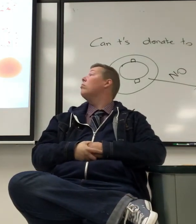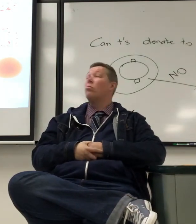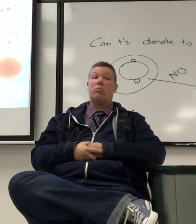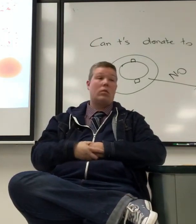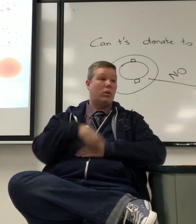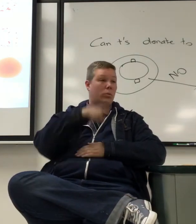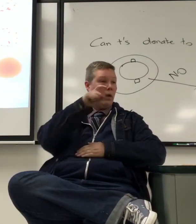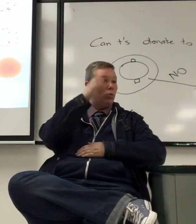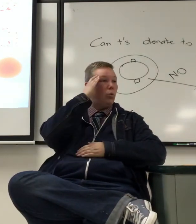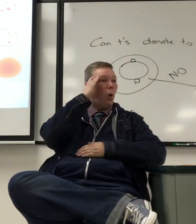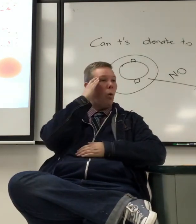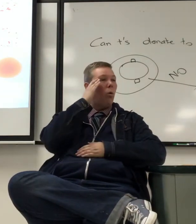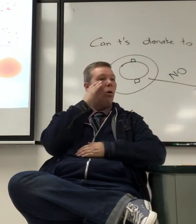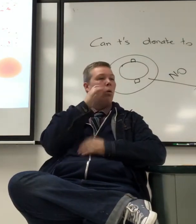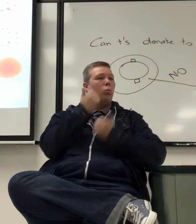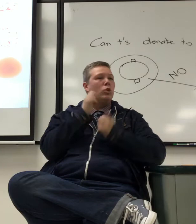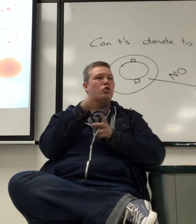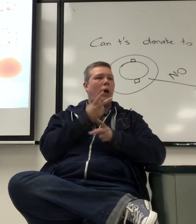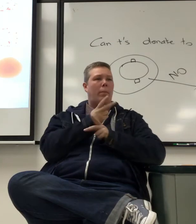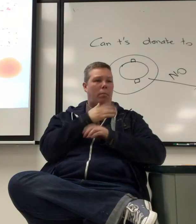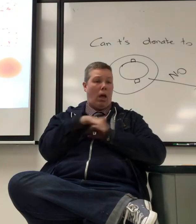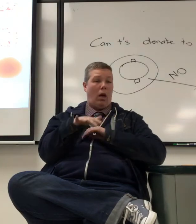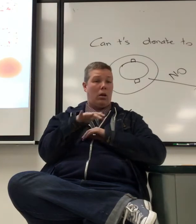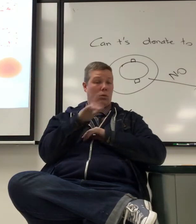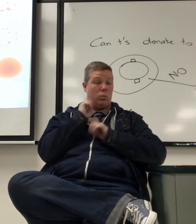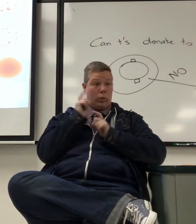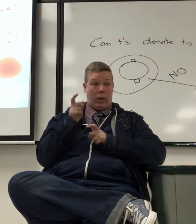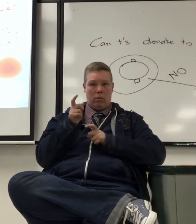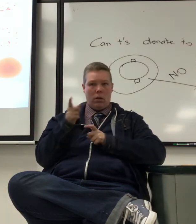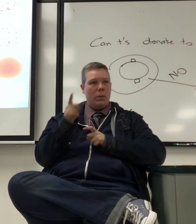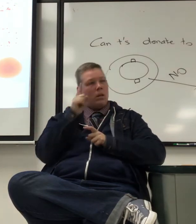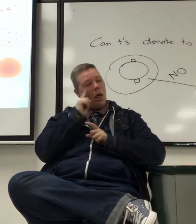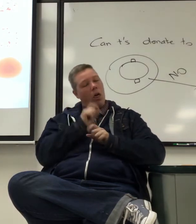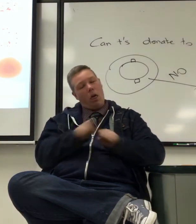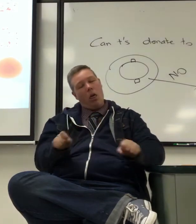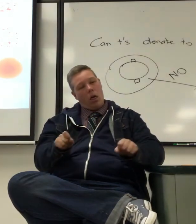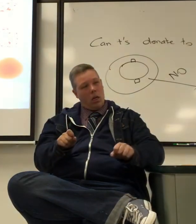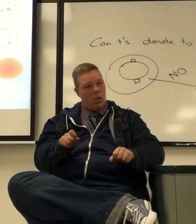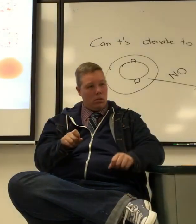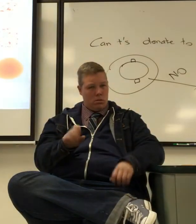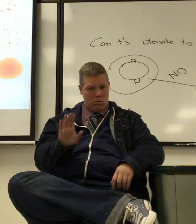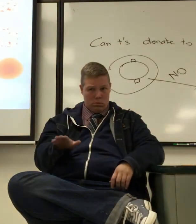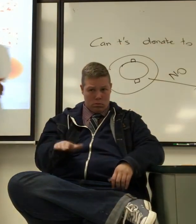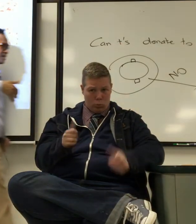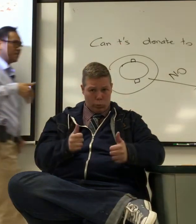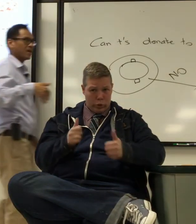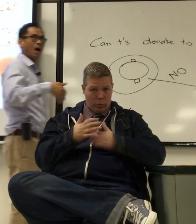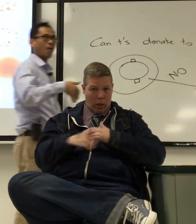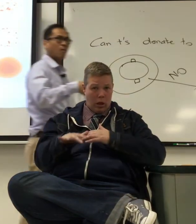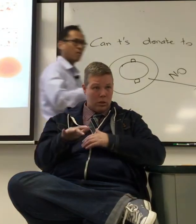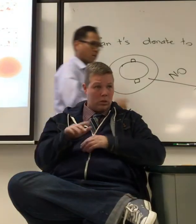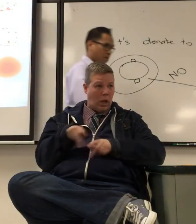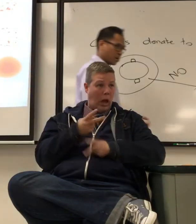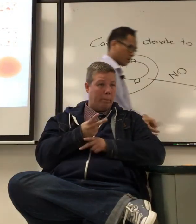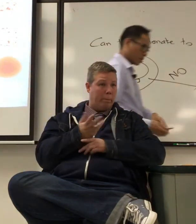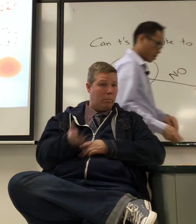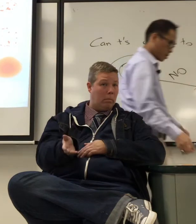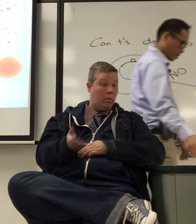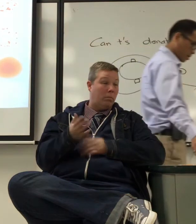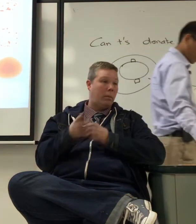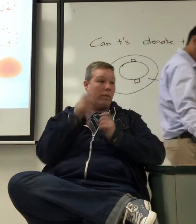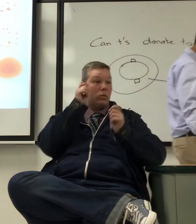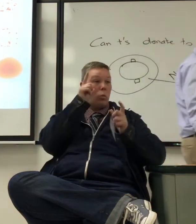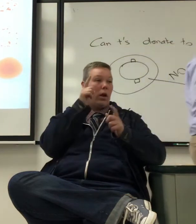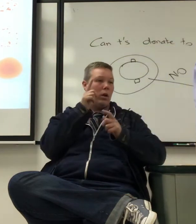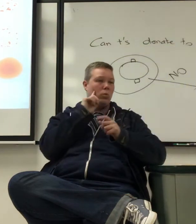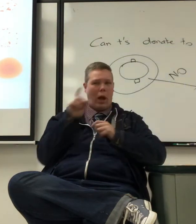So how do you do it if you don't know? You can't ask him, he's unconscious. Maybe if he was conscious, he doesn't even know.